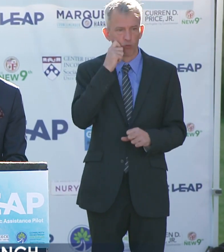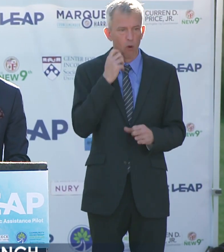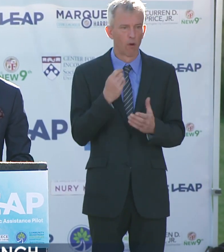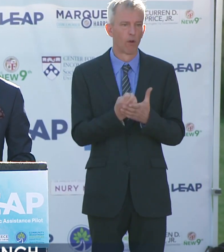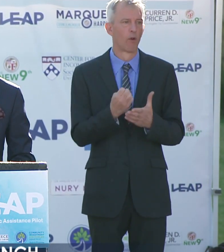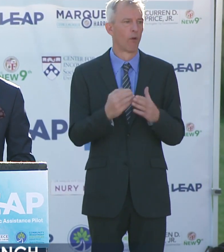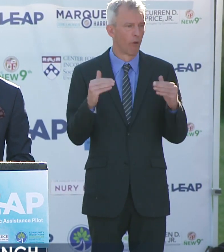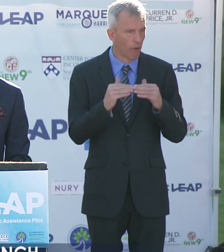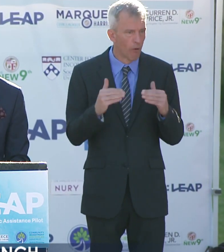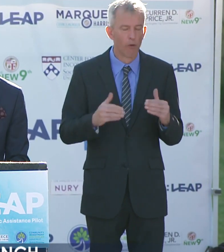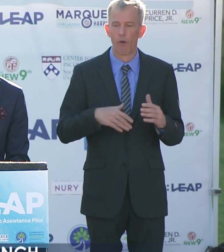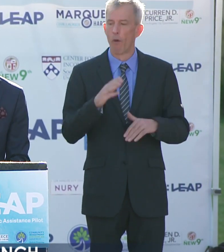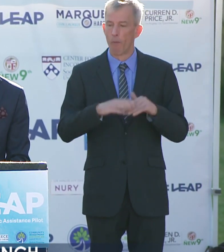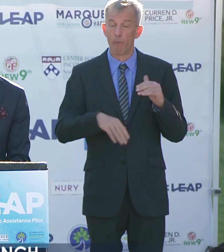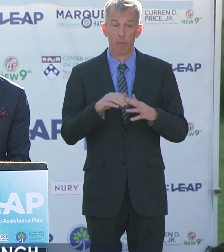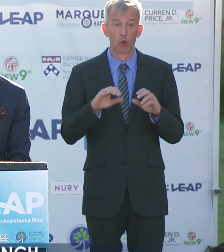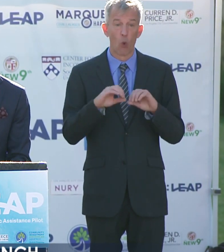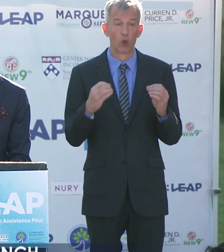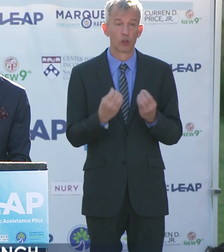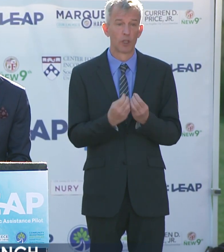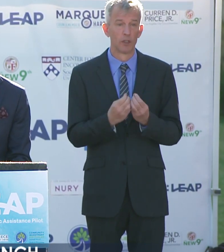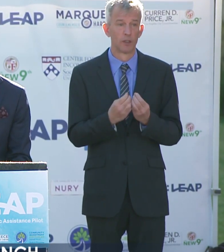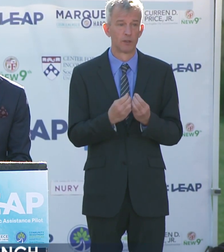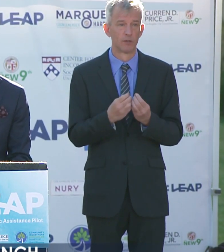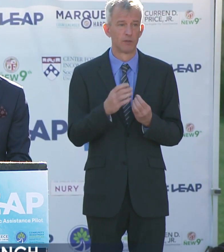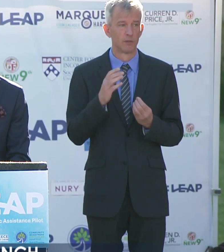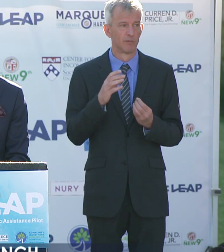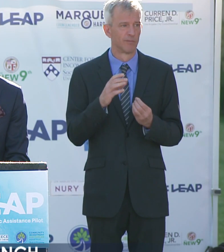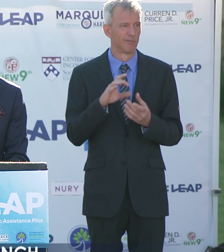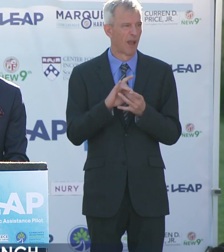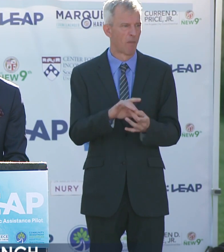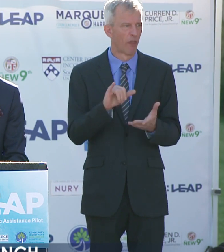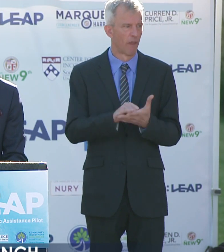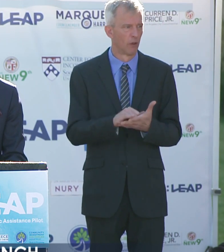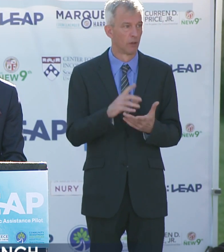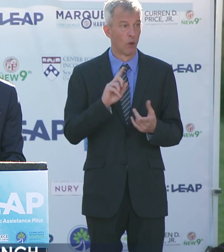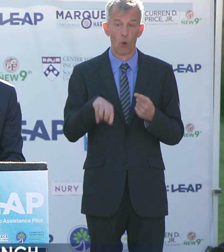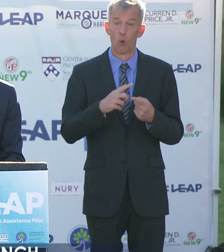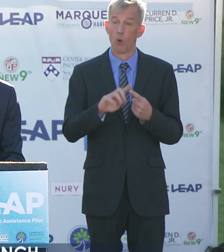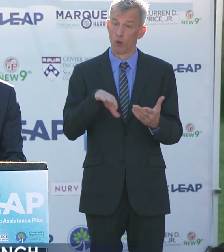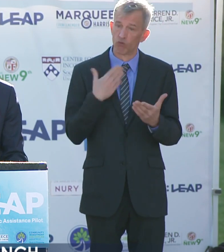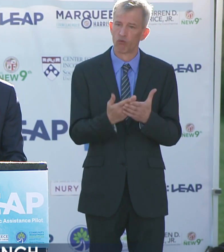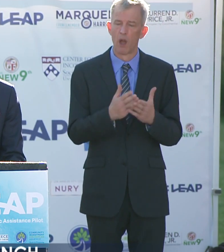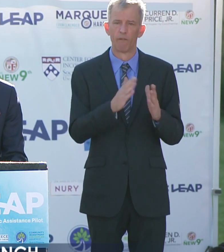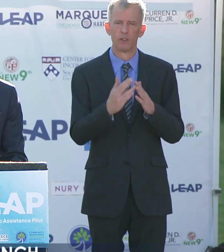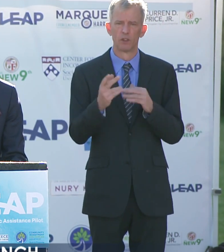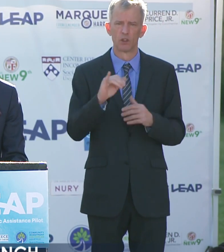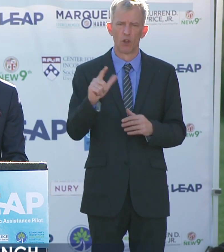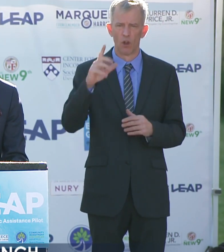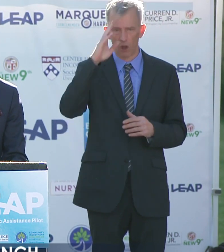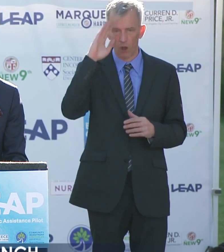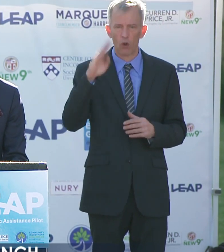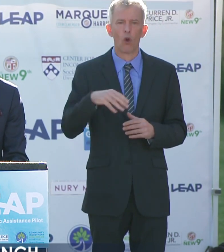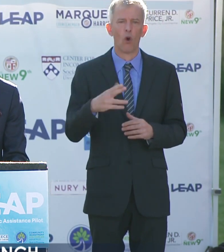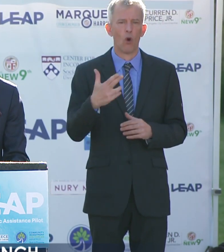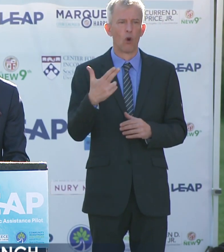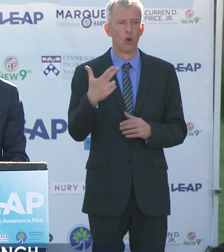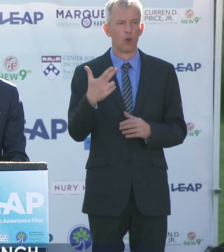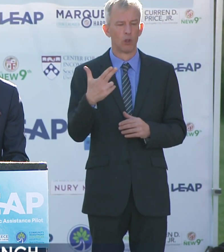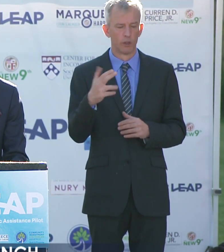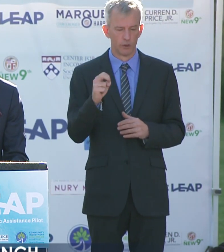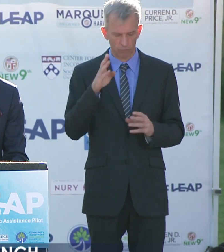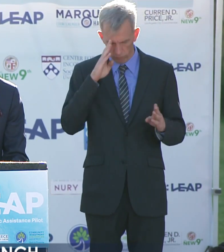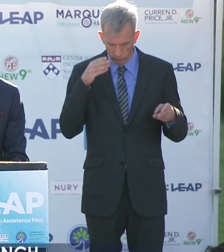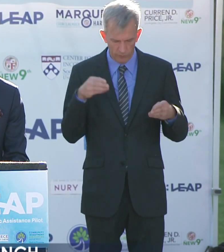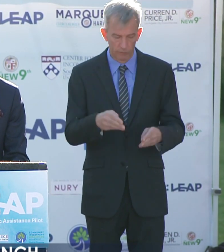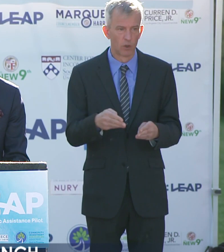built organizations around that. And when he arrived at City Hall, this was, I know for him, a focus from the very start.